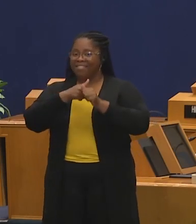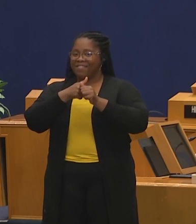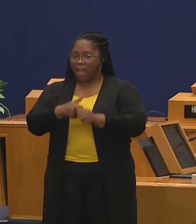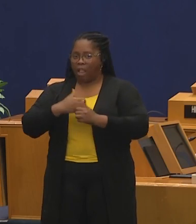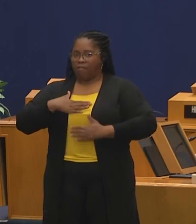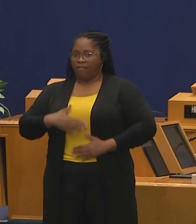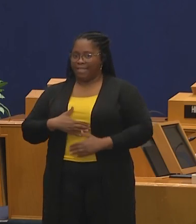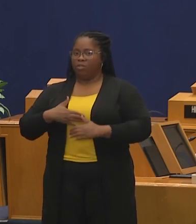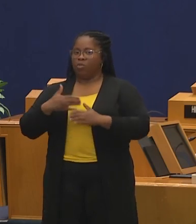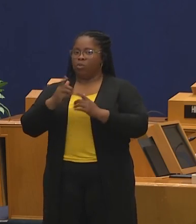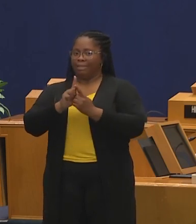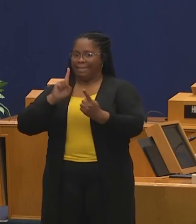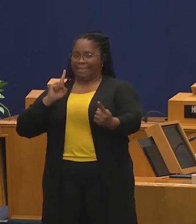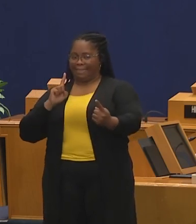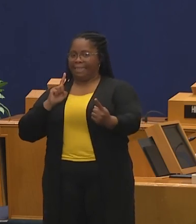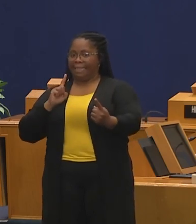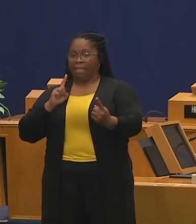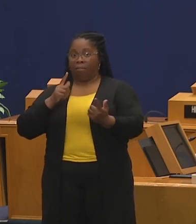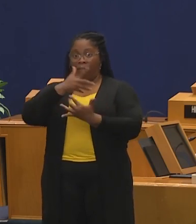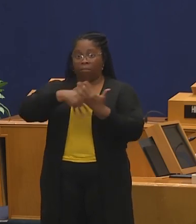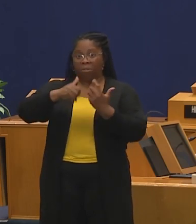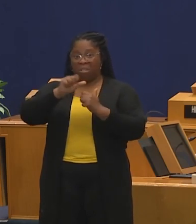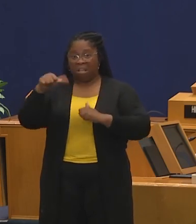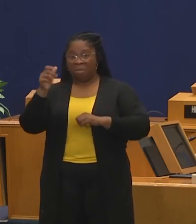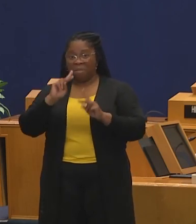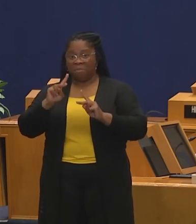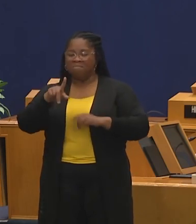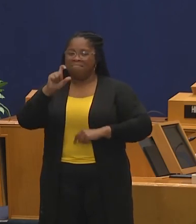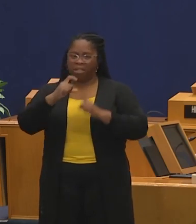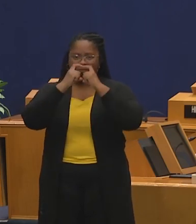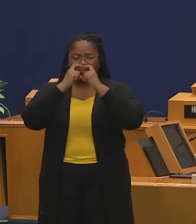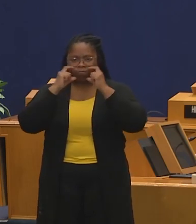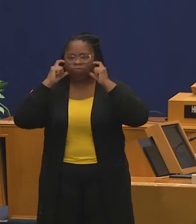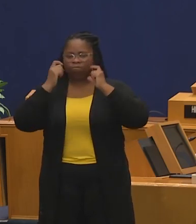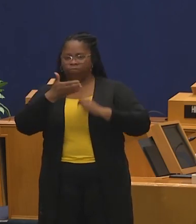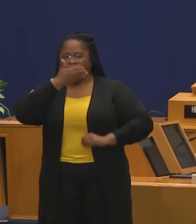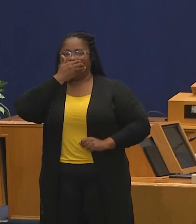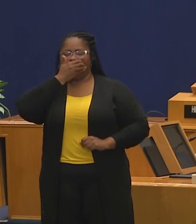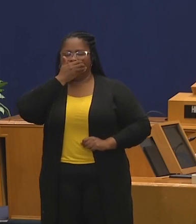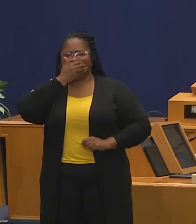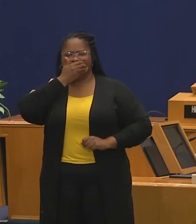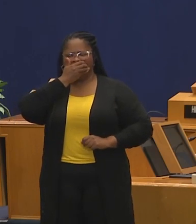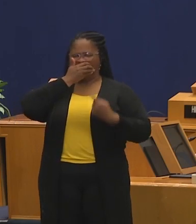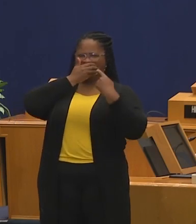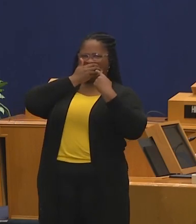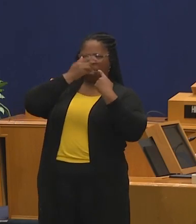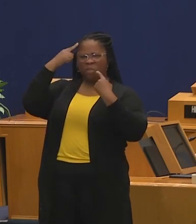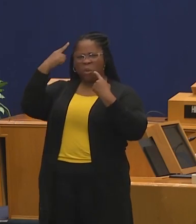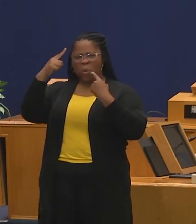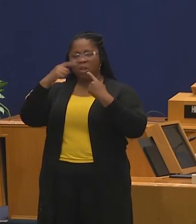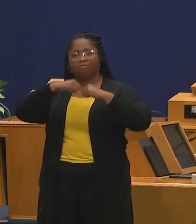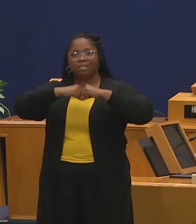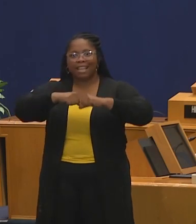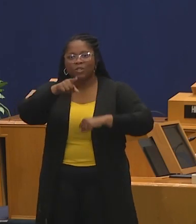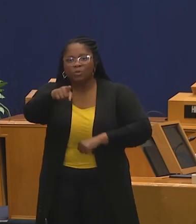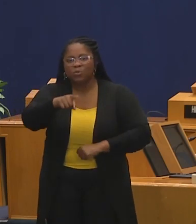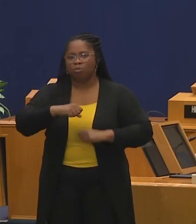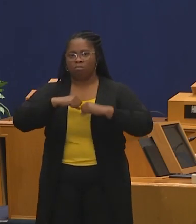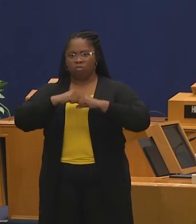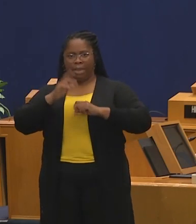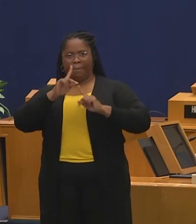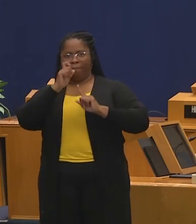and when we're with others, we're wearing a cloth face covering. This protects you, other people accessing services, and